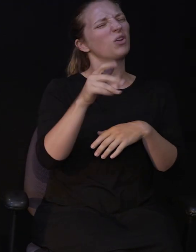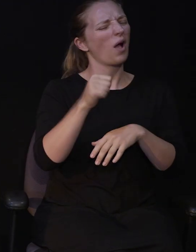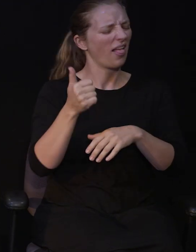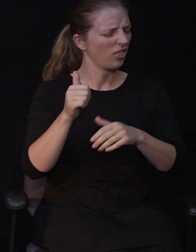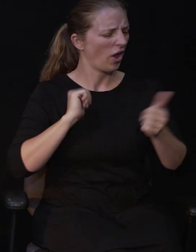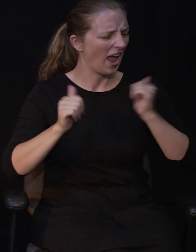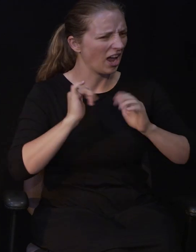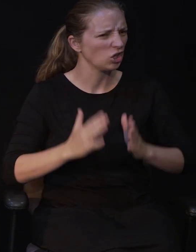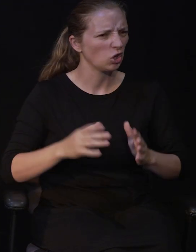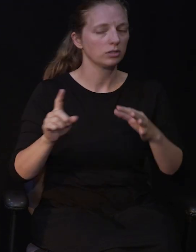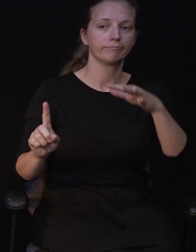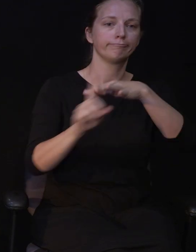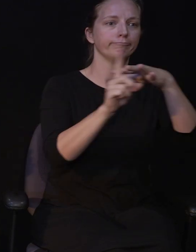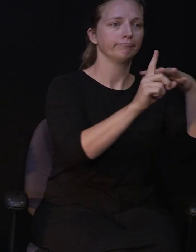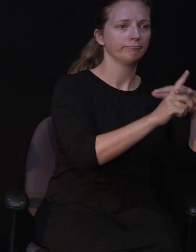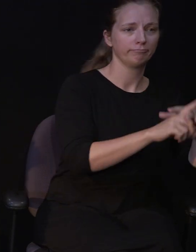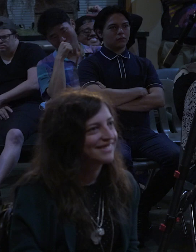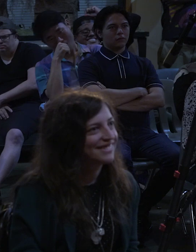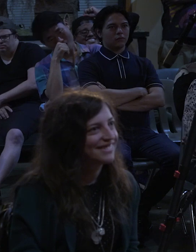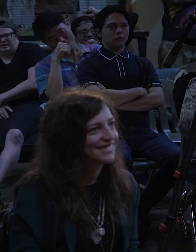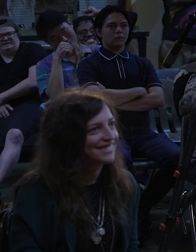me with all the names. Somebody's out there written in a goblet.